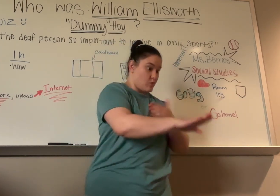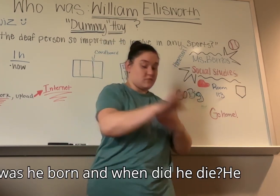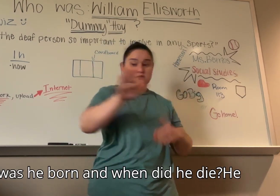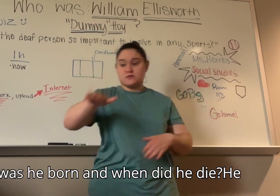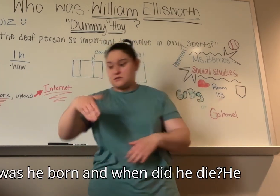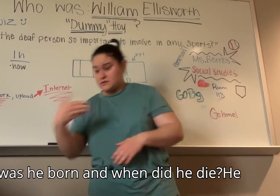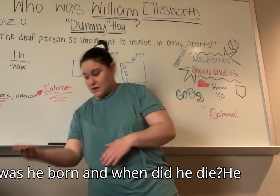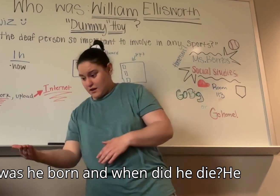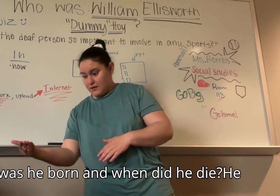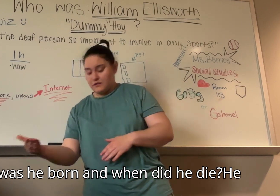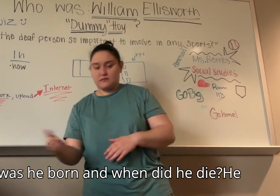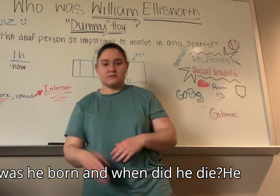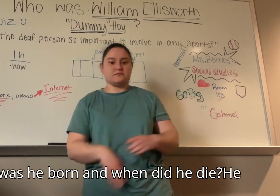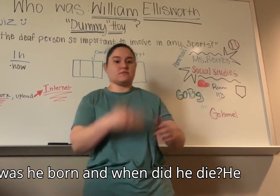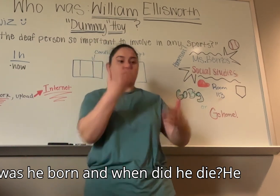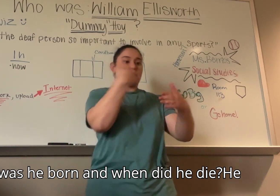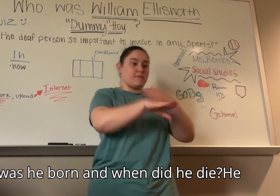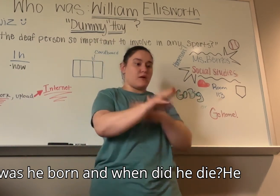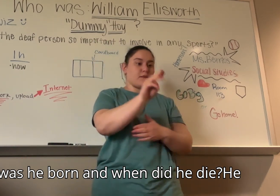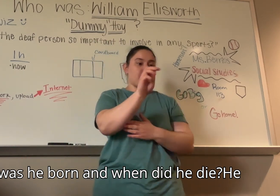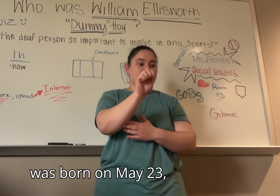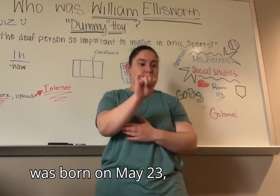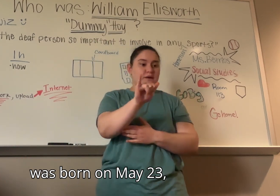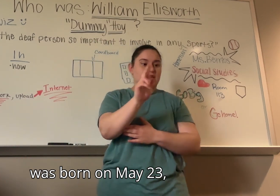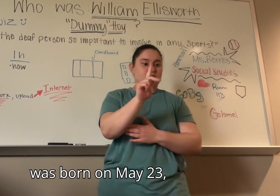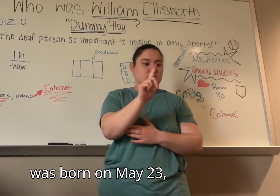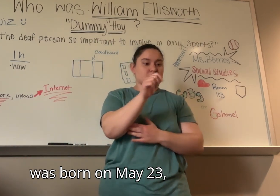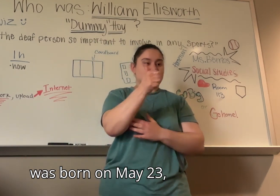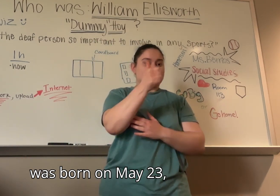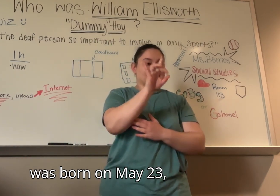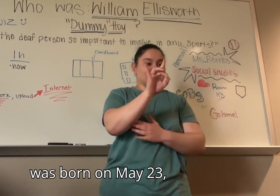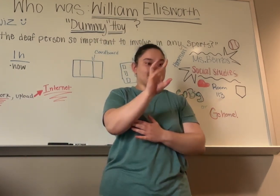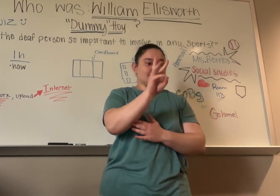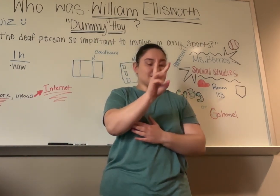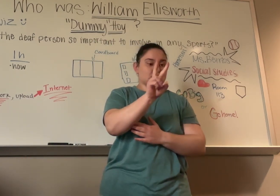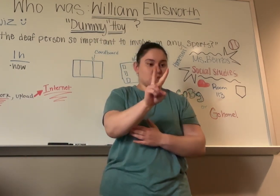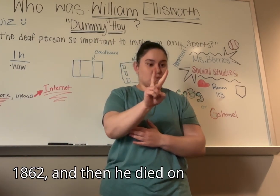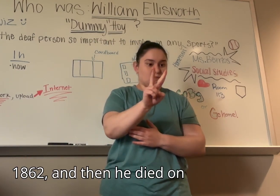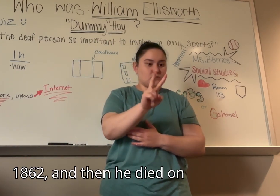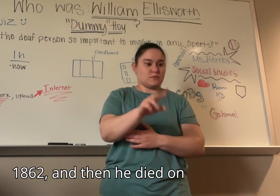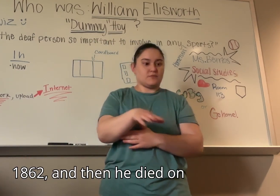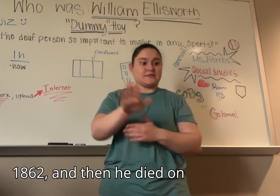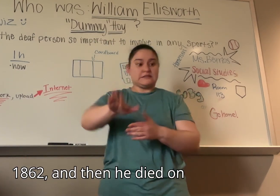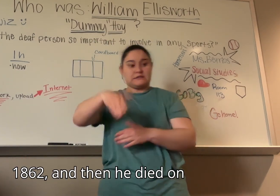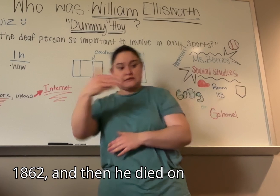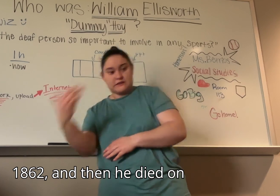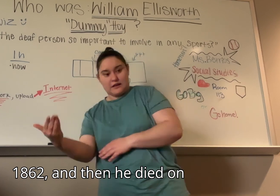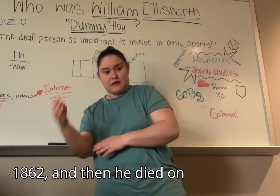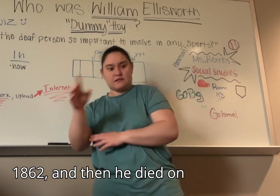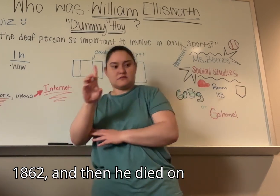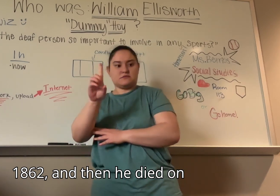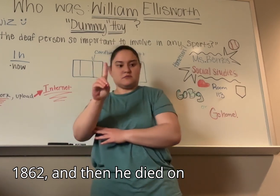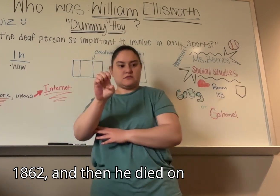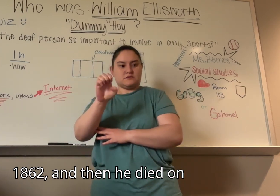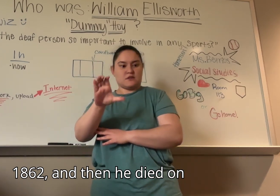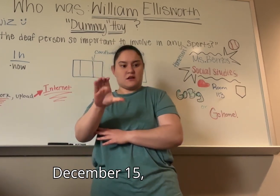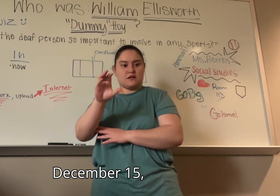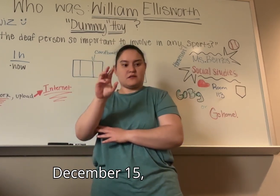When was he born and when did he die? He was born in May 23rd, 1862, and then he died on